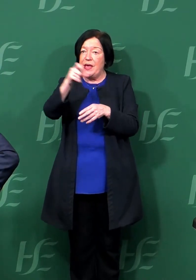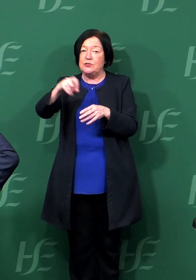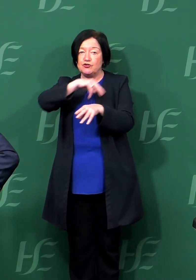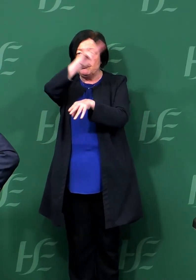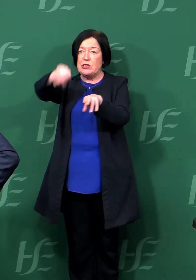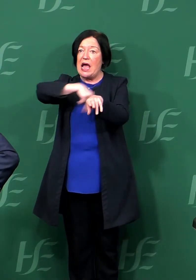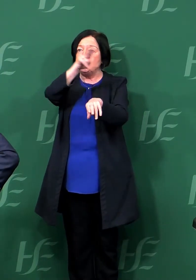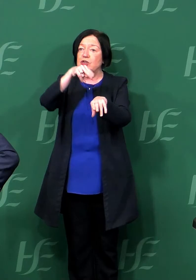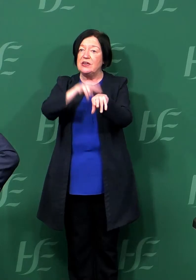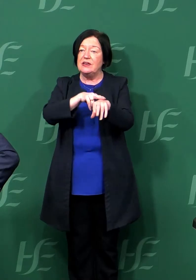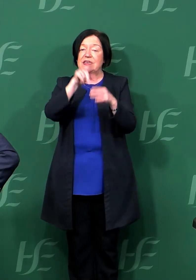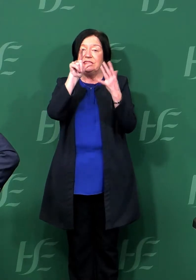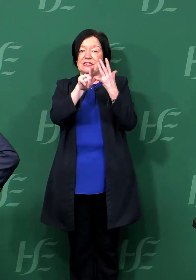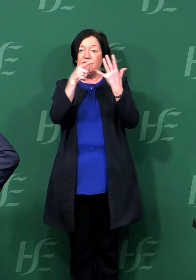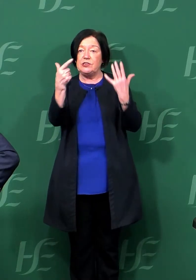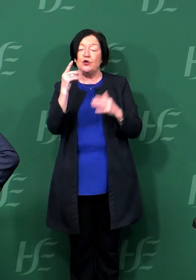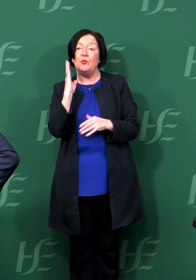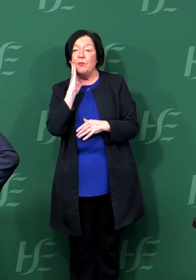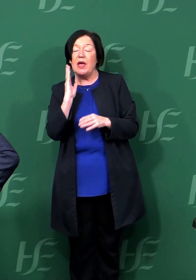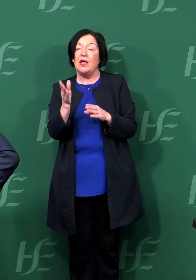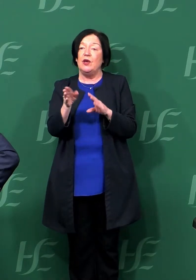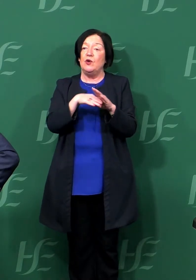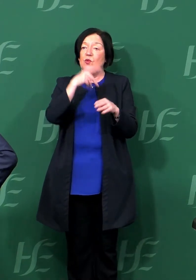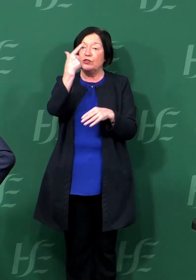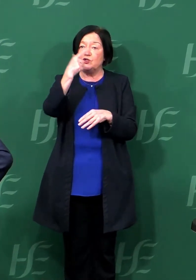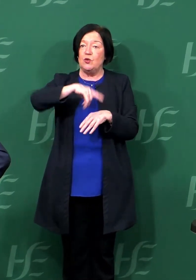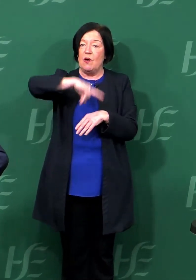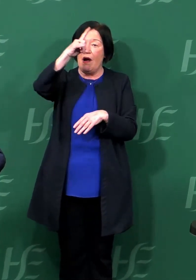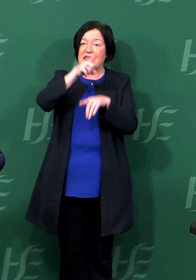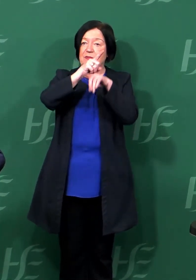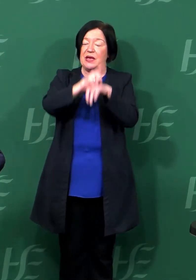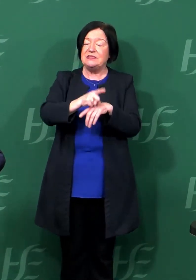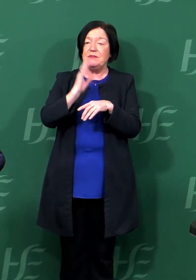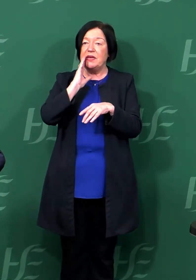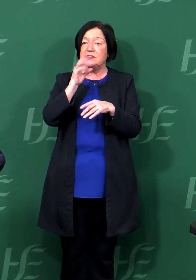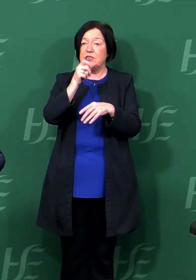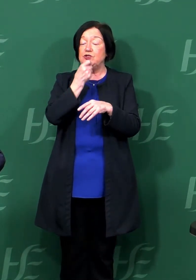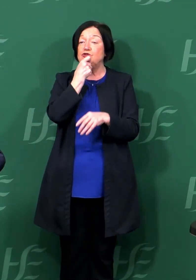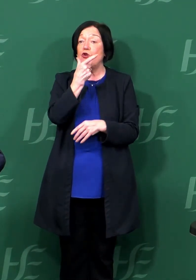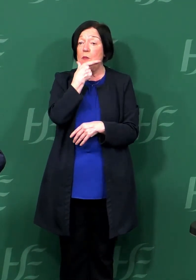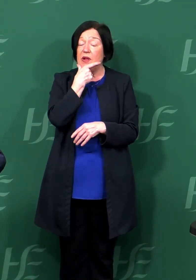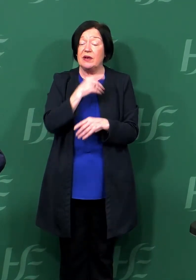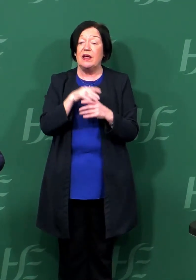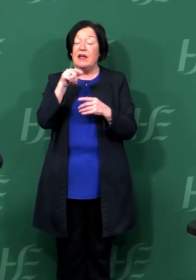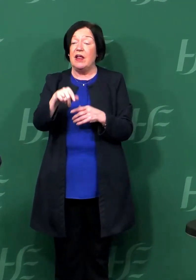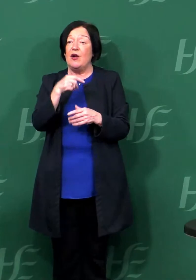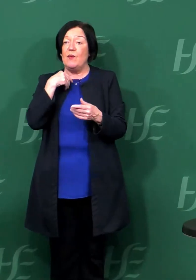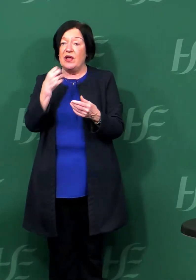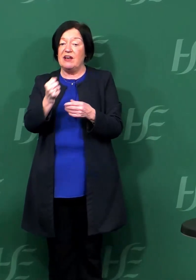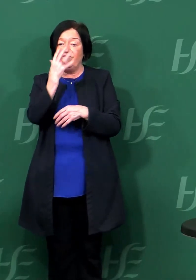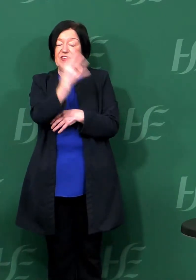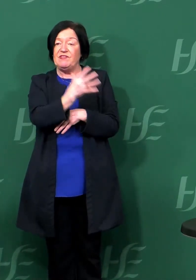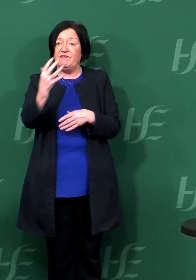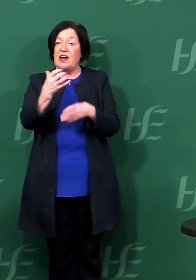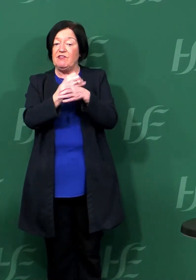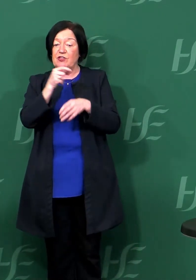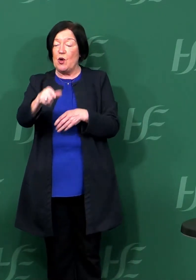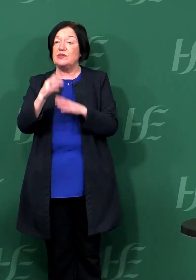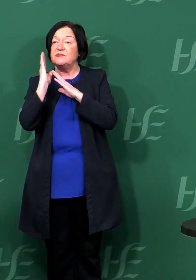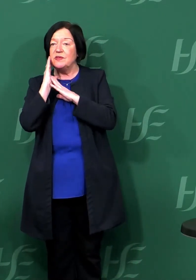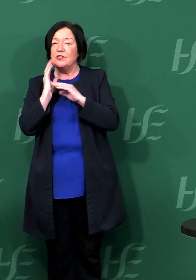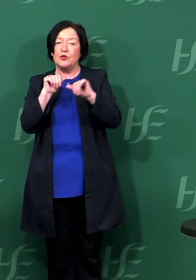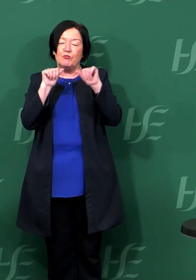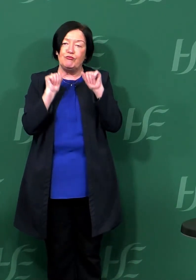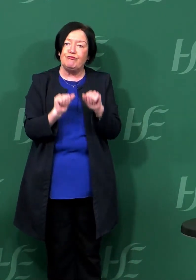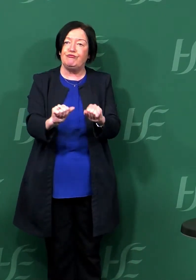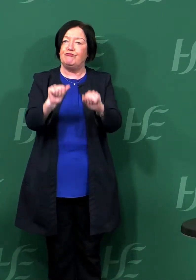nationally, so 72 beds with 2 high dependency beds in Dublin, and in reality we have about 55 children in those beds. So again, the